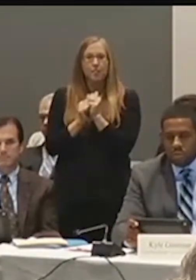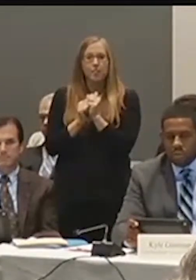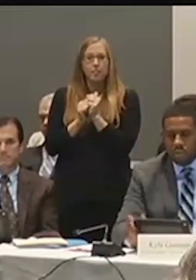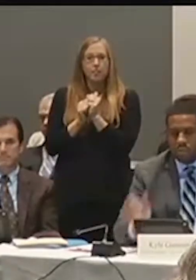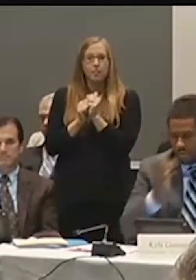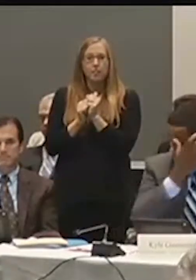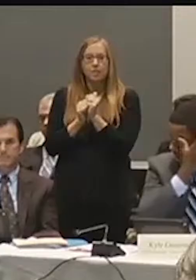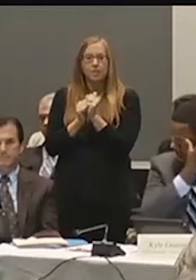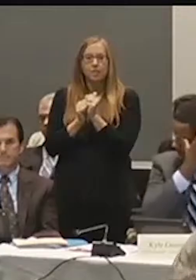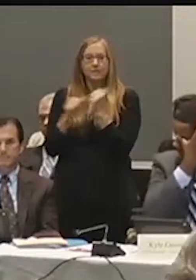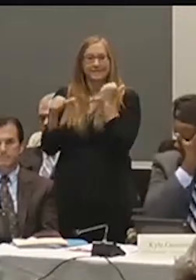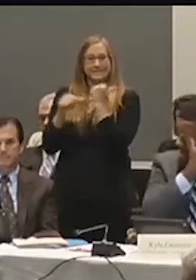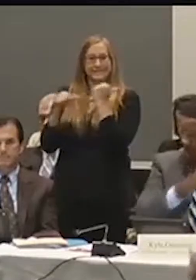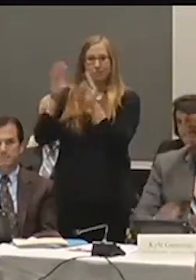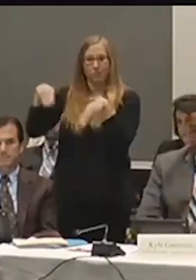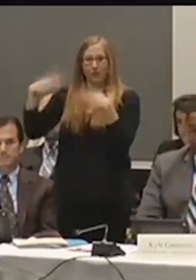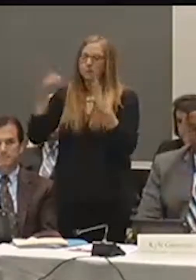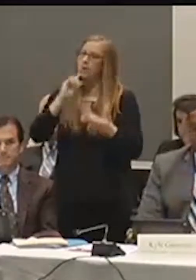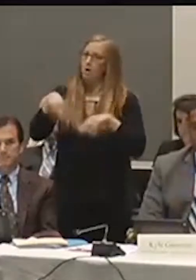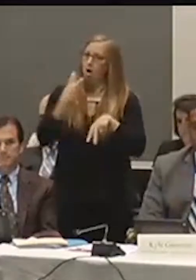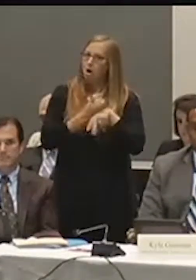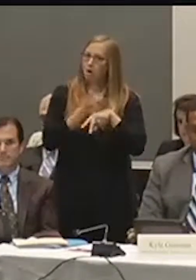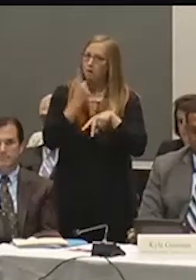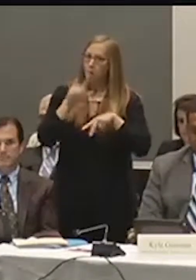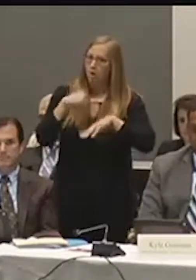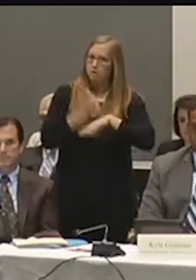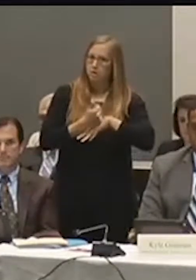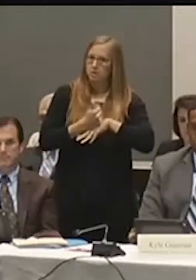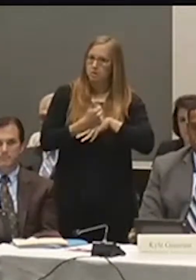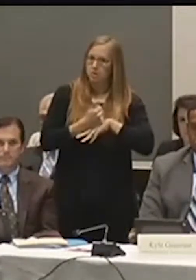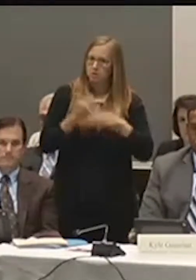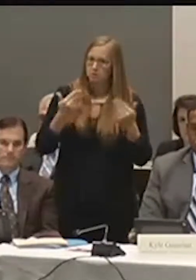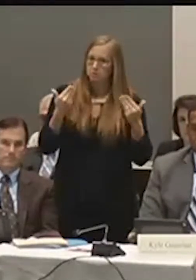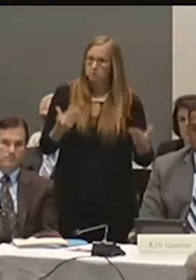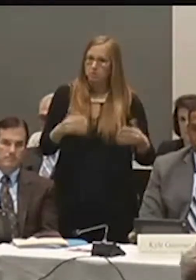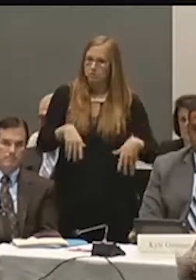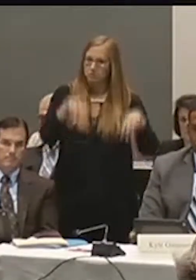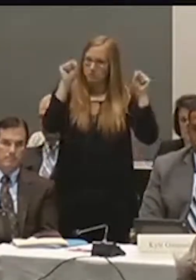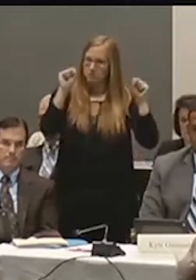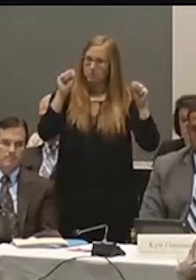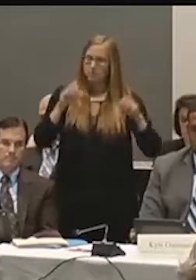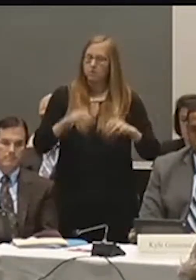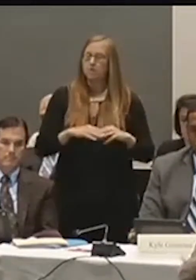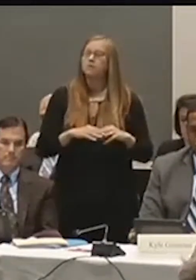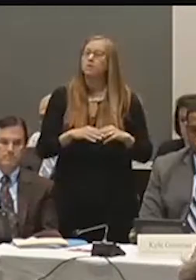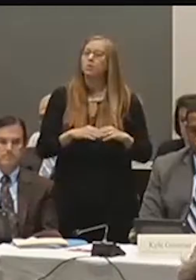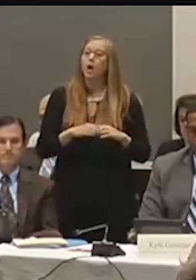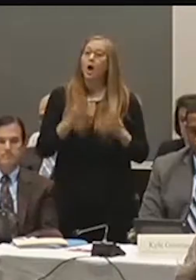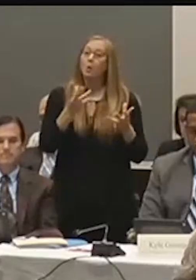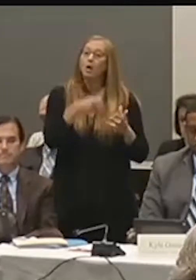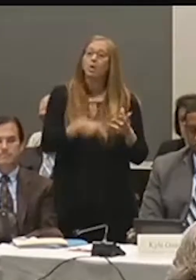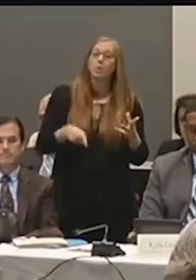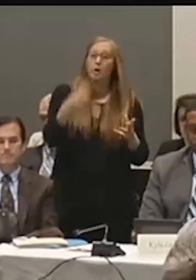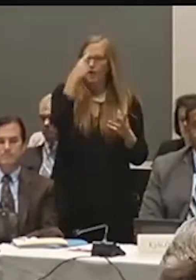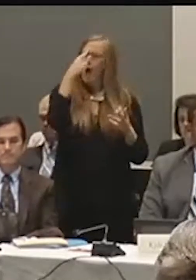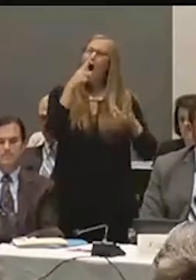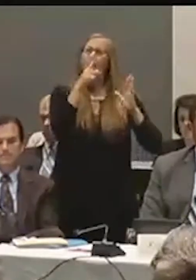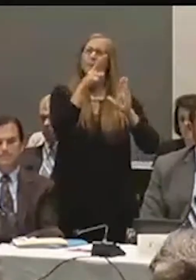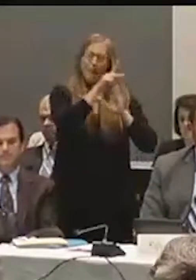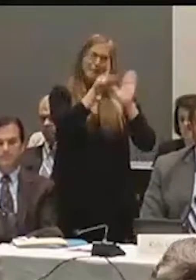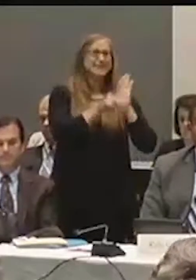really hard. And so I encourage everybody to be thinking about not just the basic